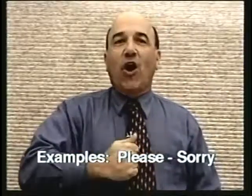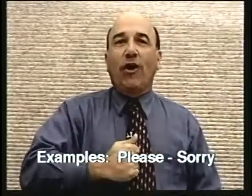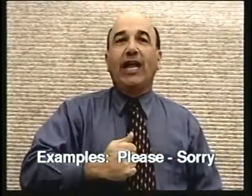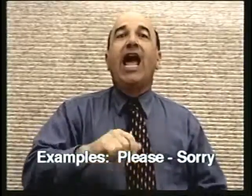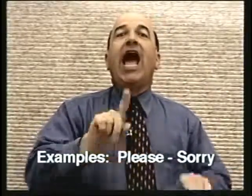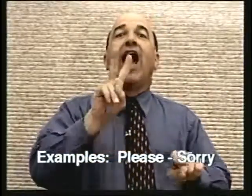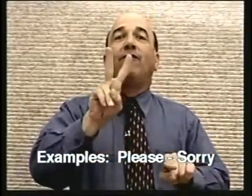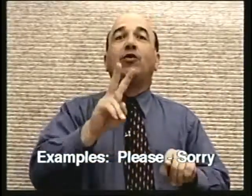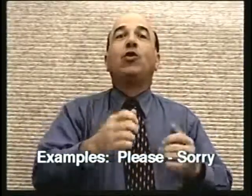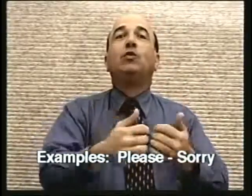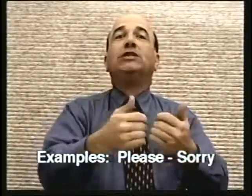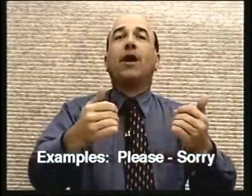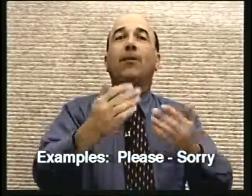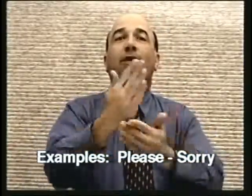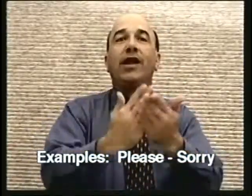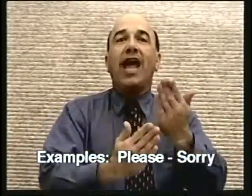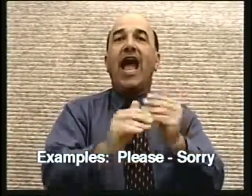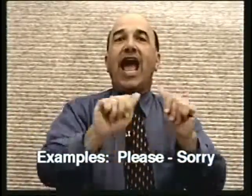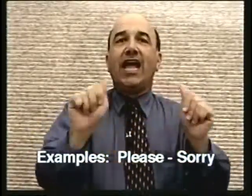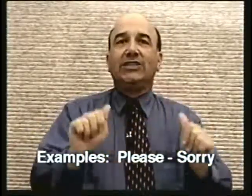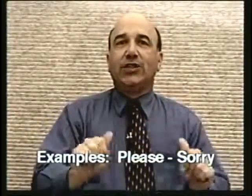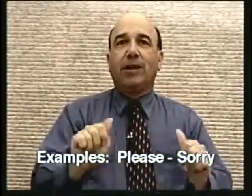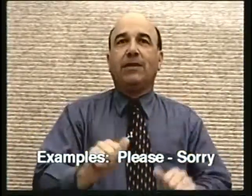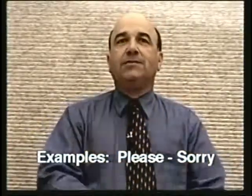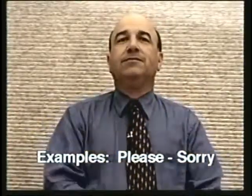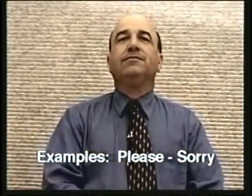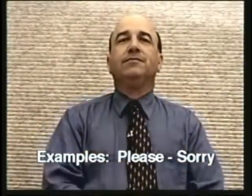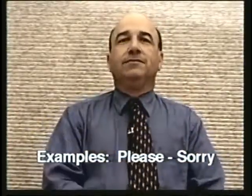sorry have two separate hand shapes.